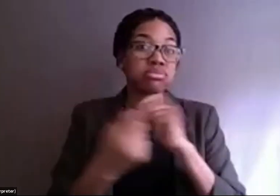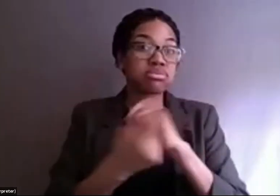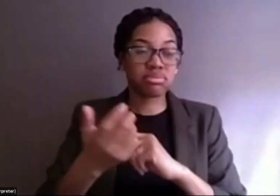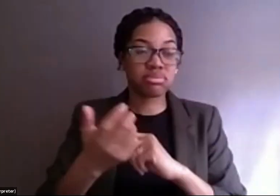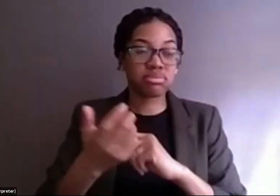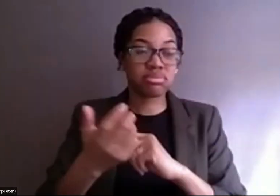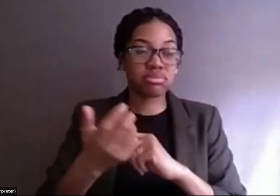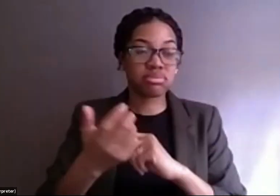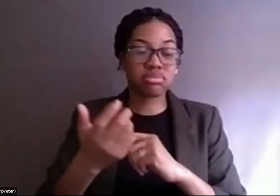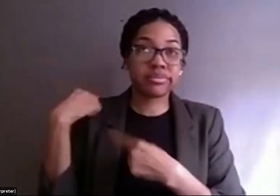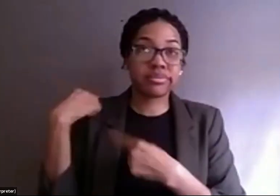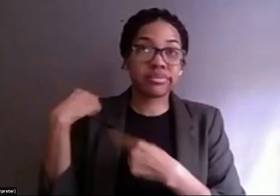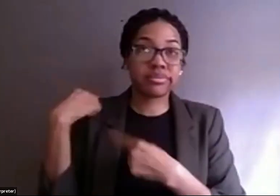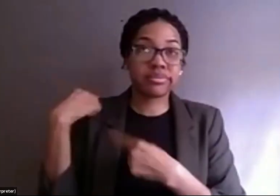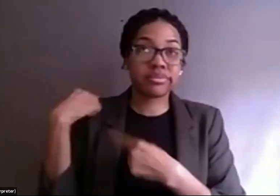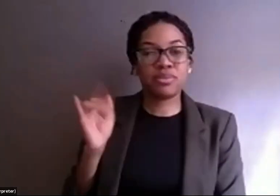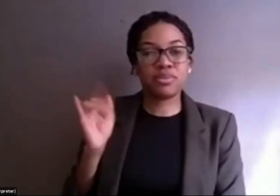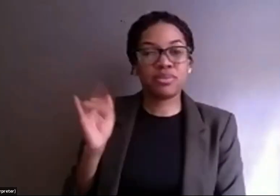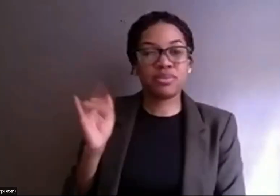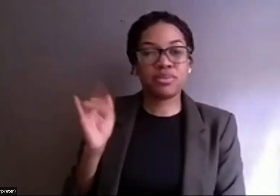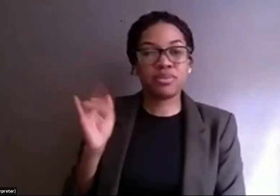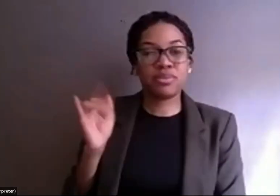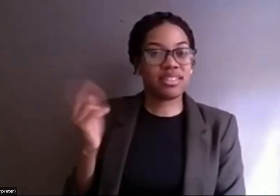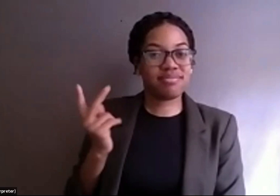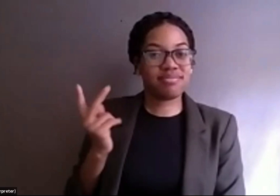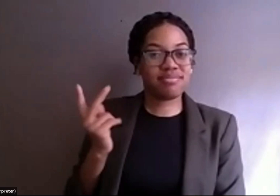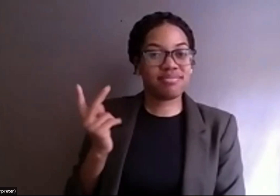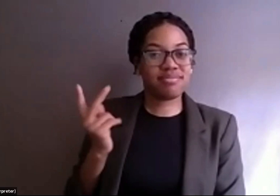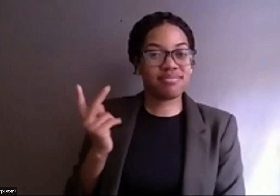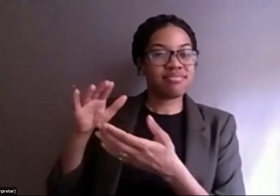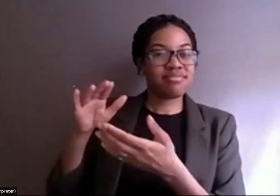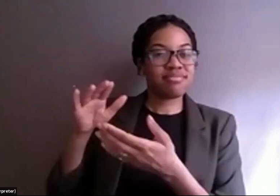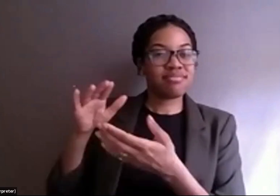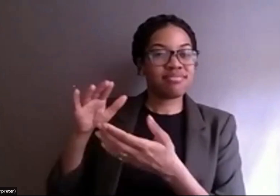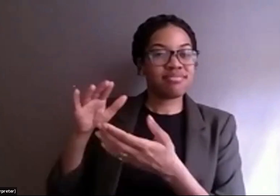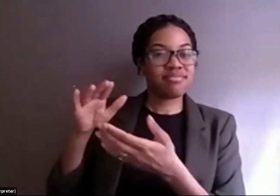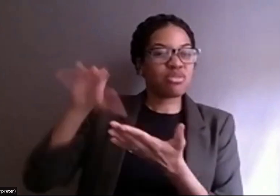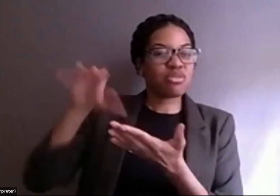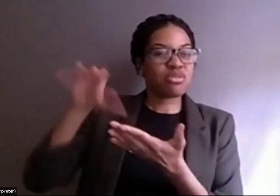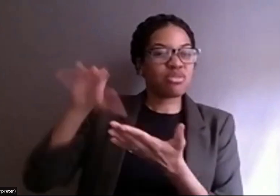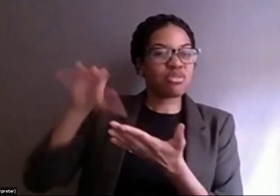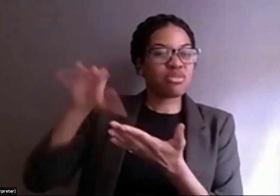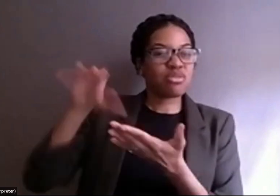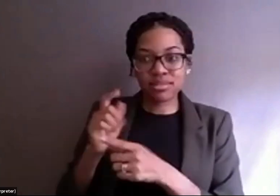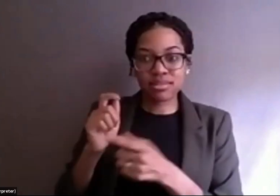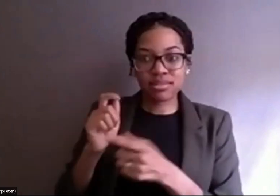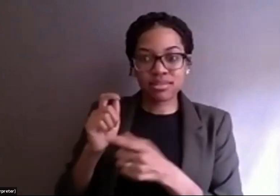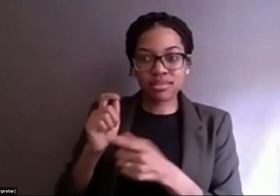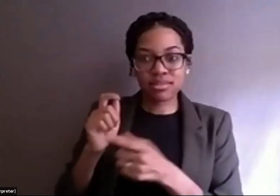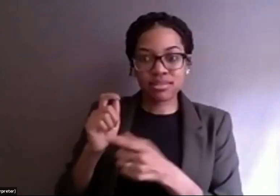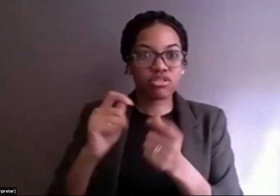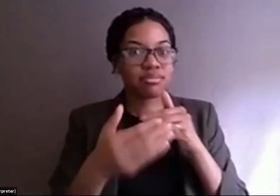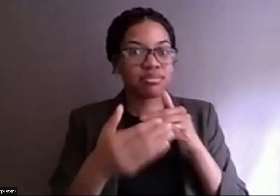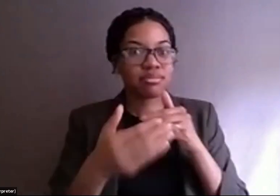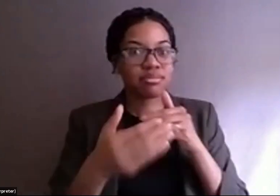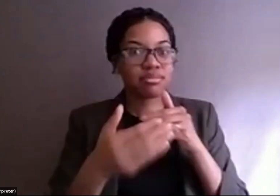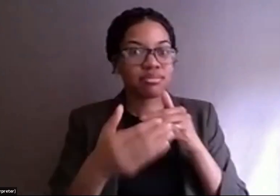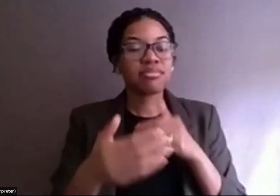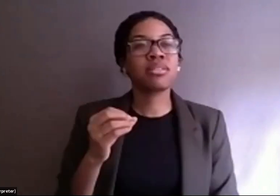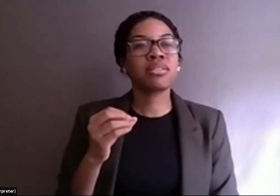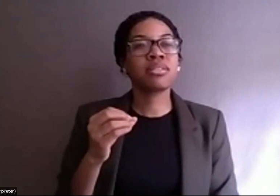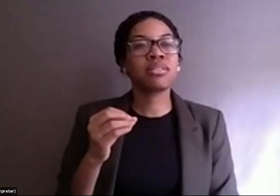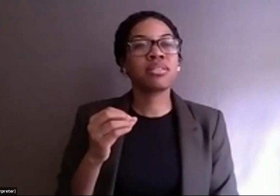Judy and I got out there. I mean, we don't have to deal with the kind of things that Judy mentioned. A sheriff if